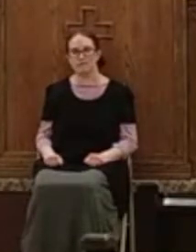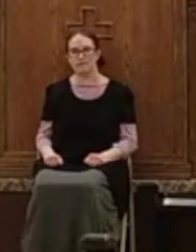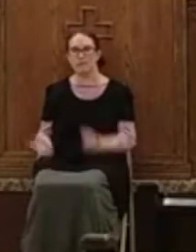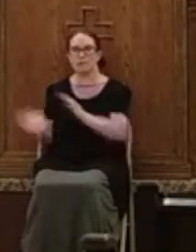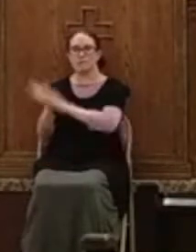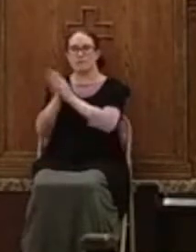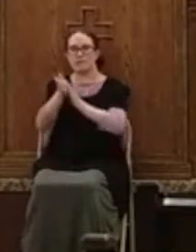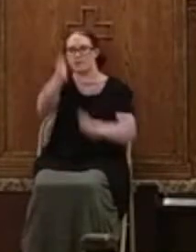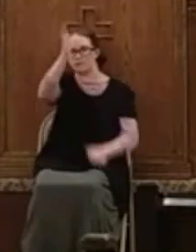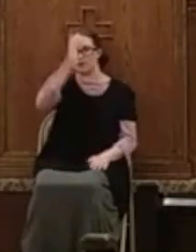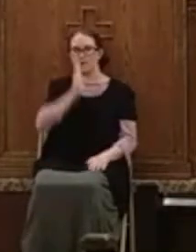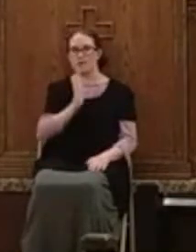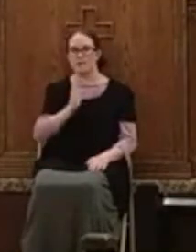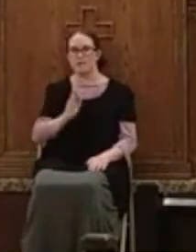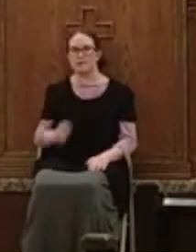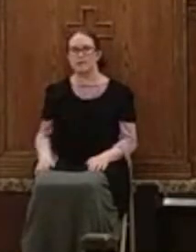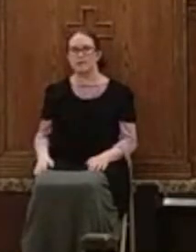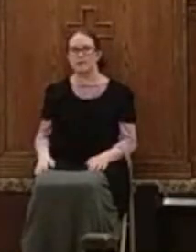Praise God.